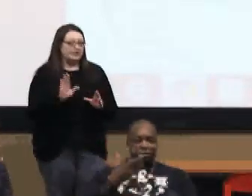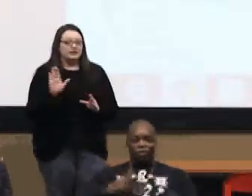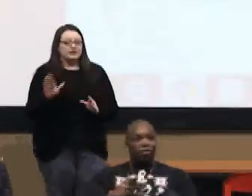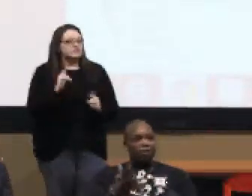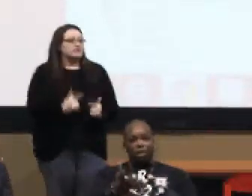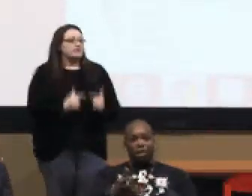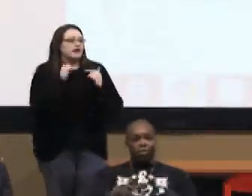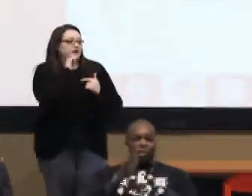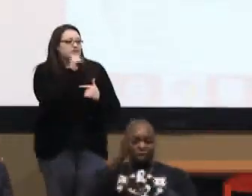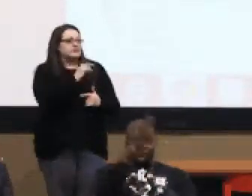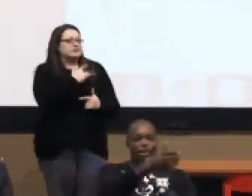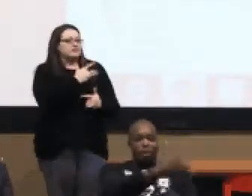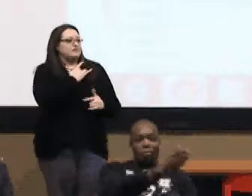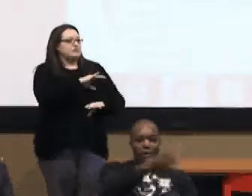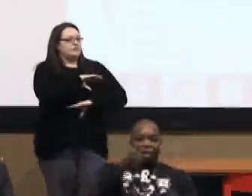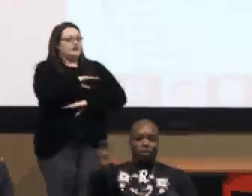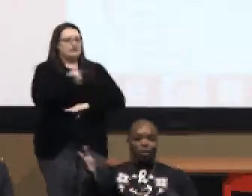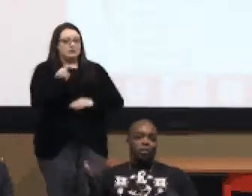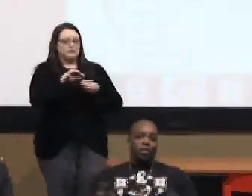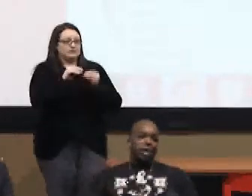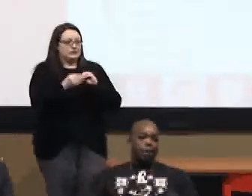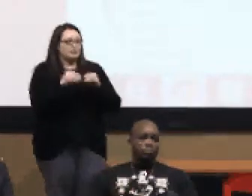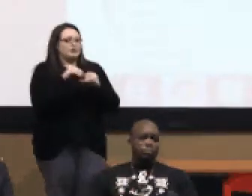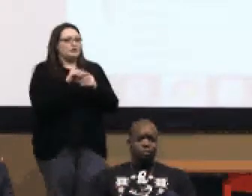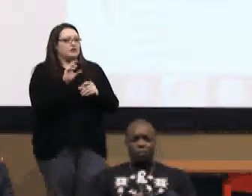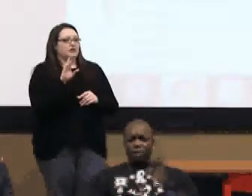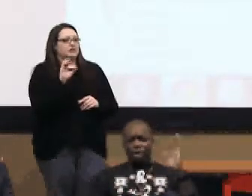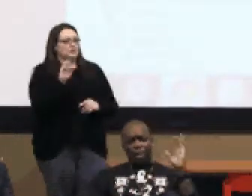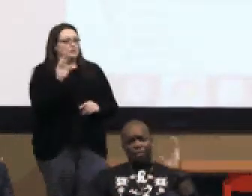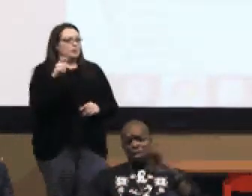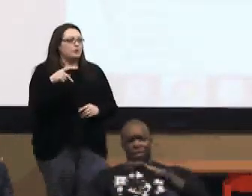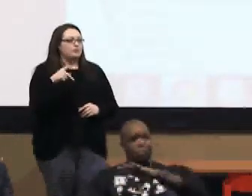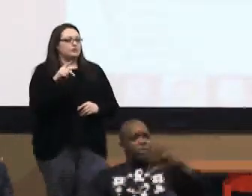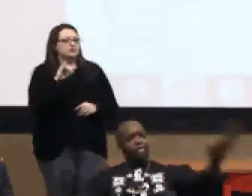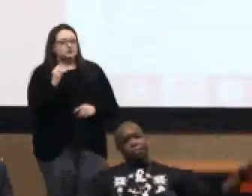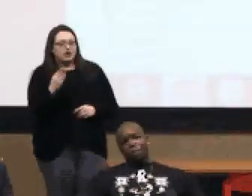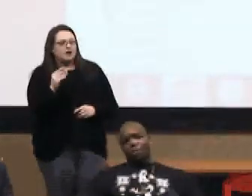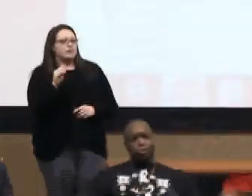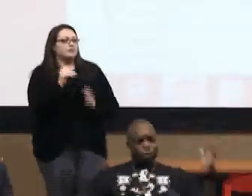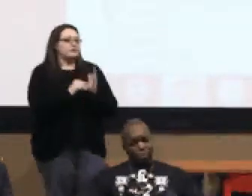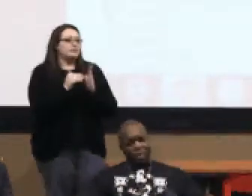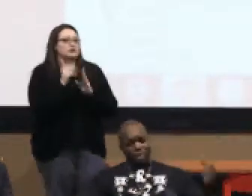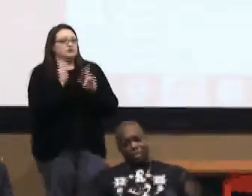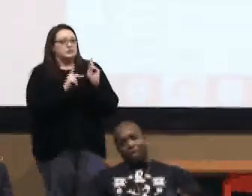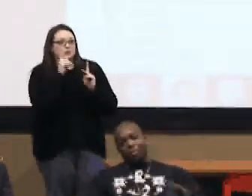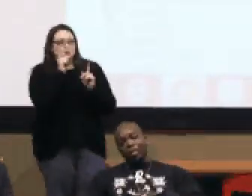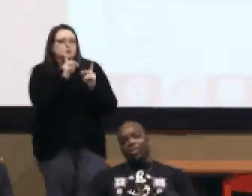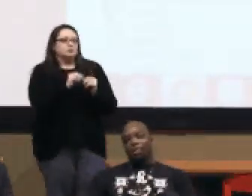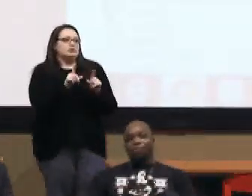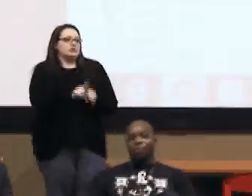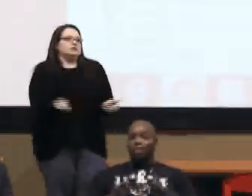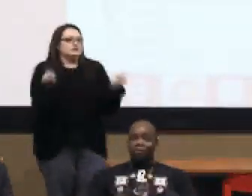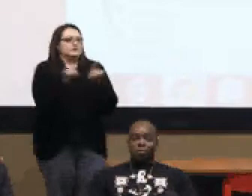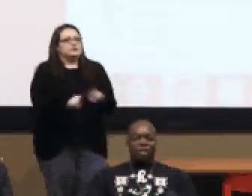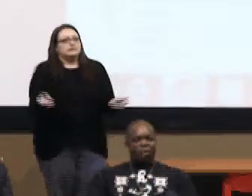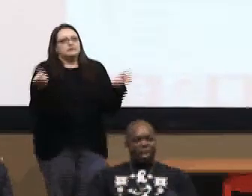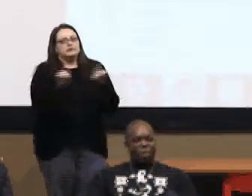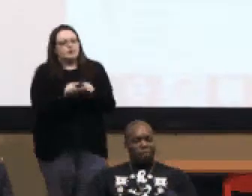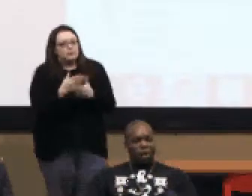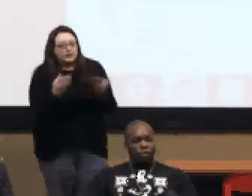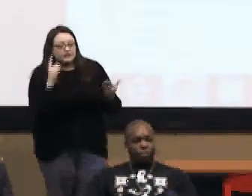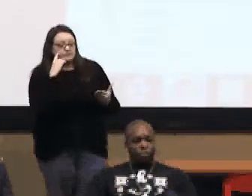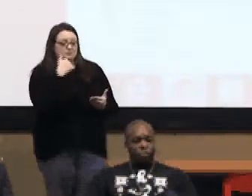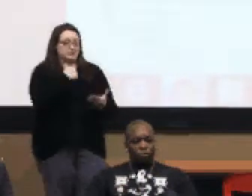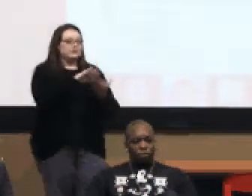wasn't being fulfilled. He was a number in a corporate job of millions of people who are doing the same thing. So for me, it